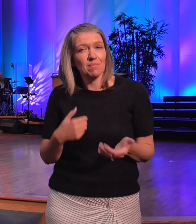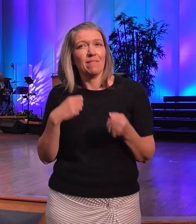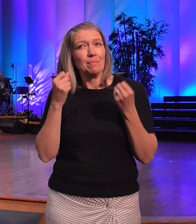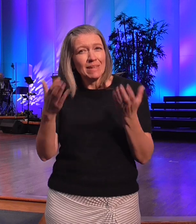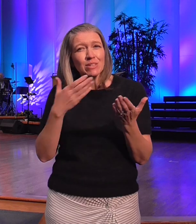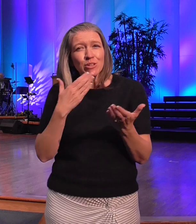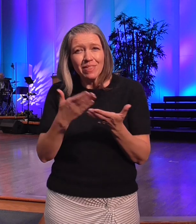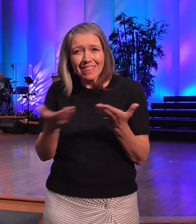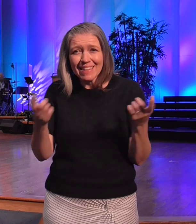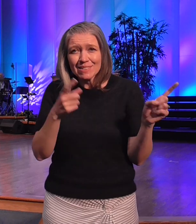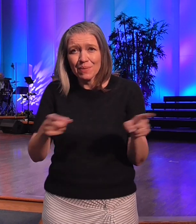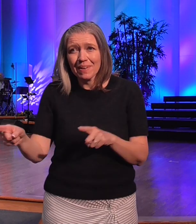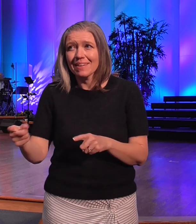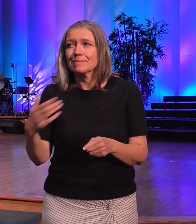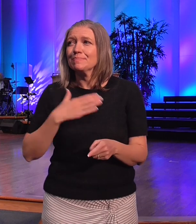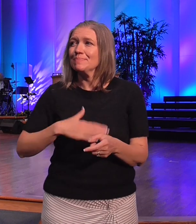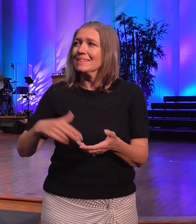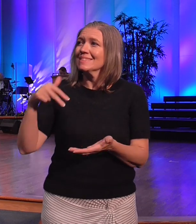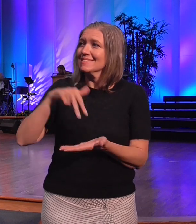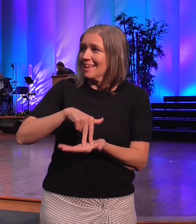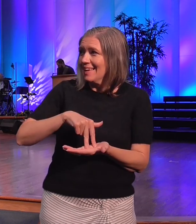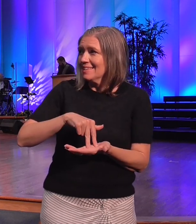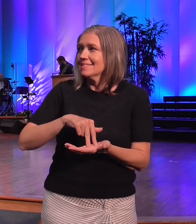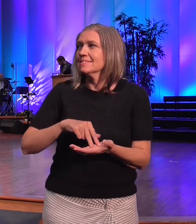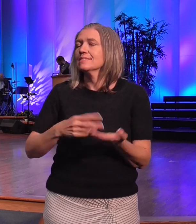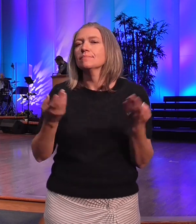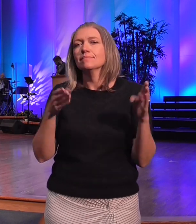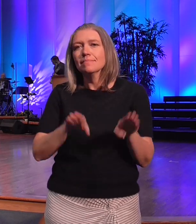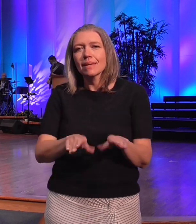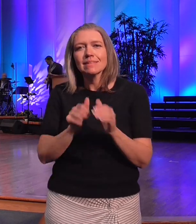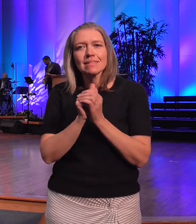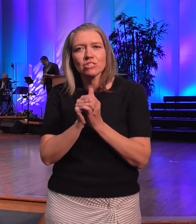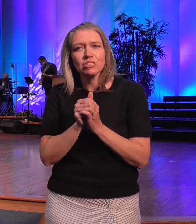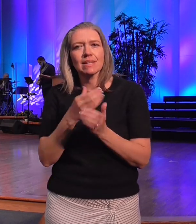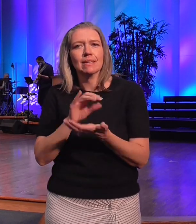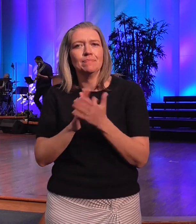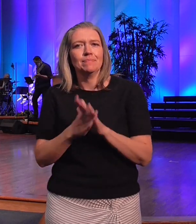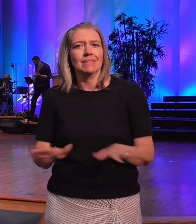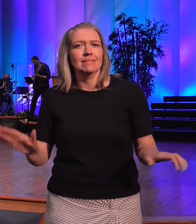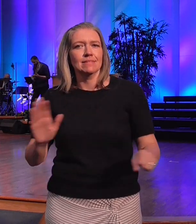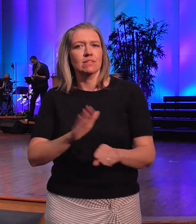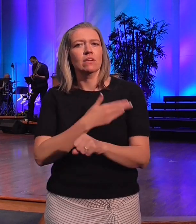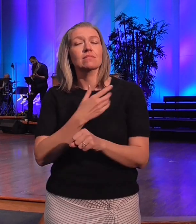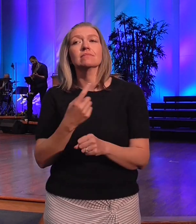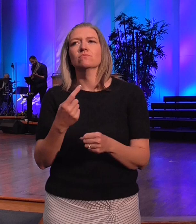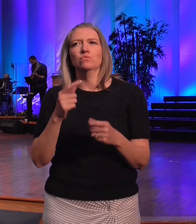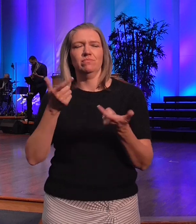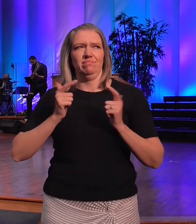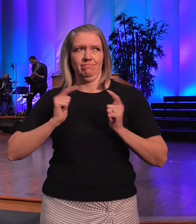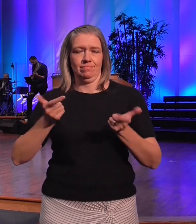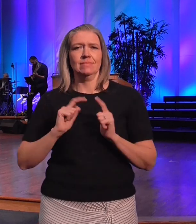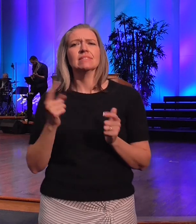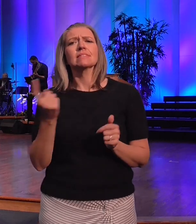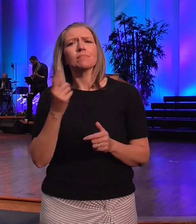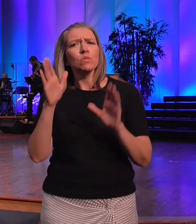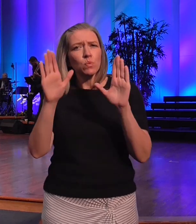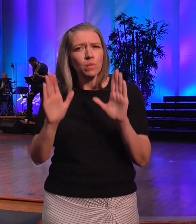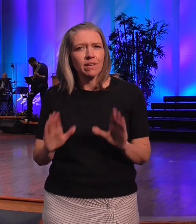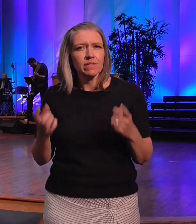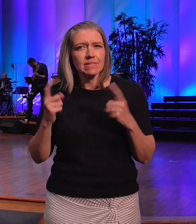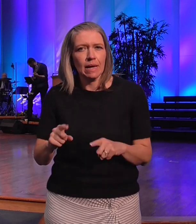join me by standing, and let's do the benediction and the peace song. Please say after me, something wonderful is happening through me right